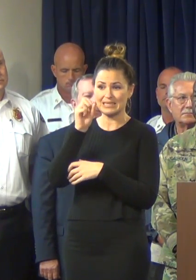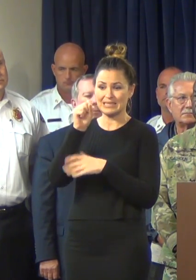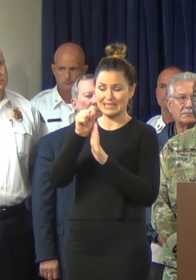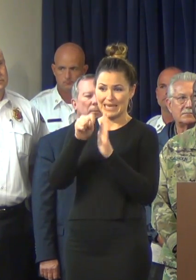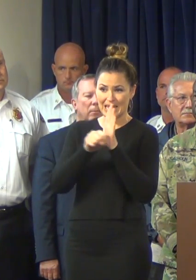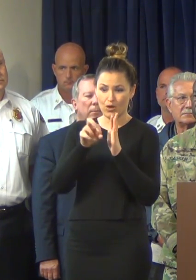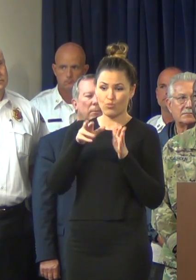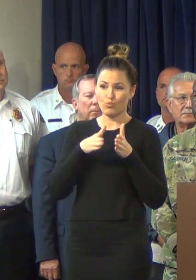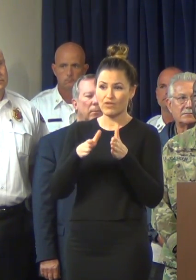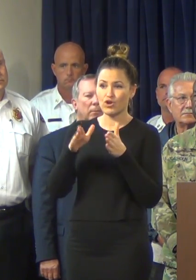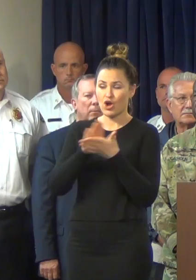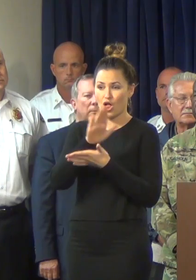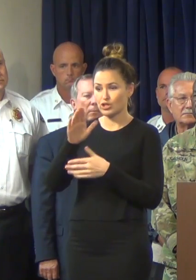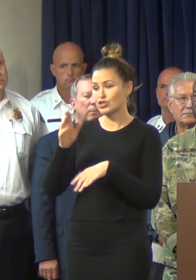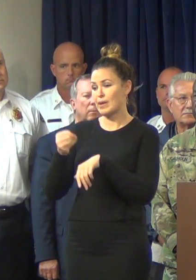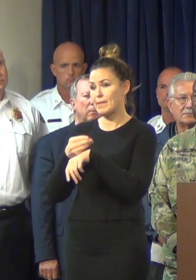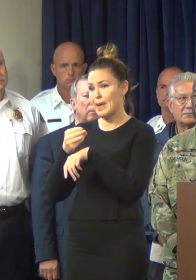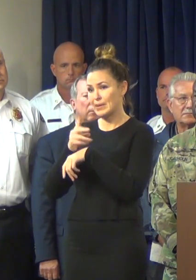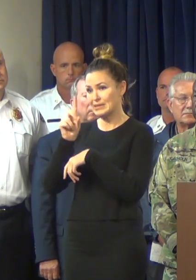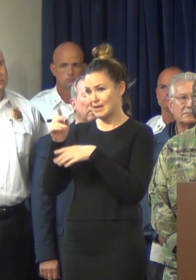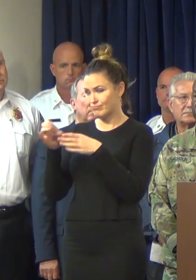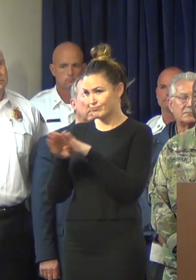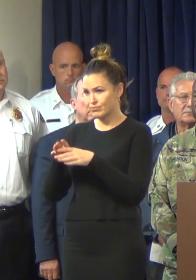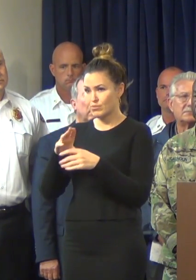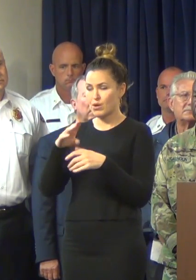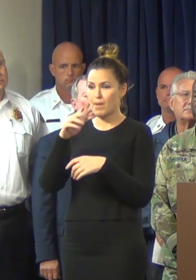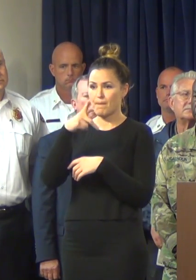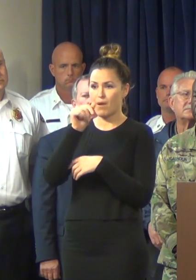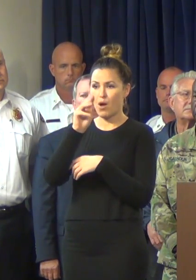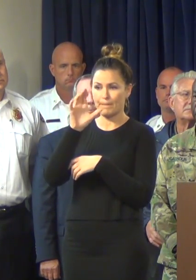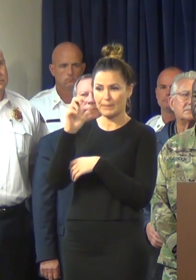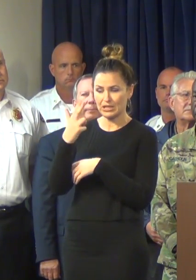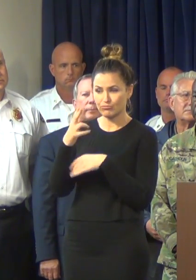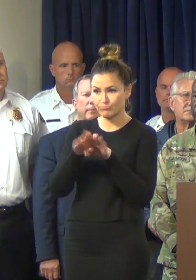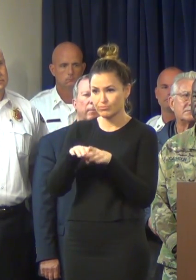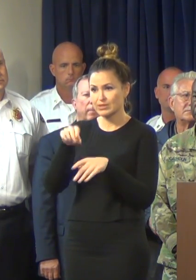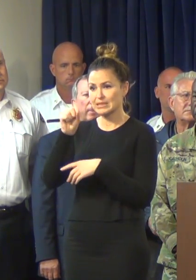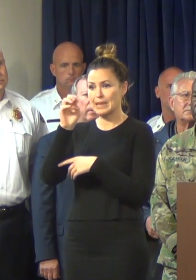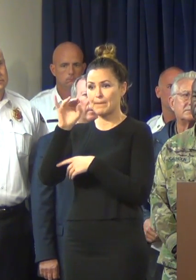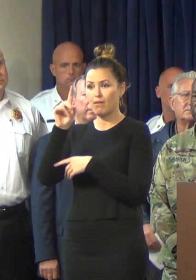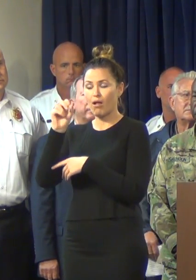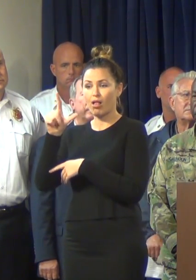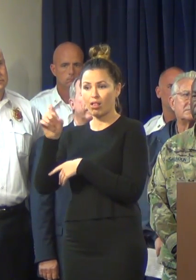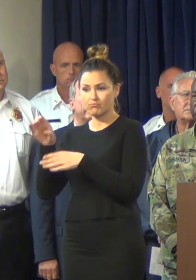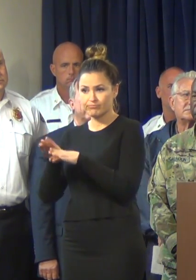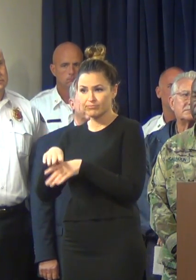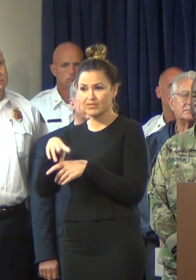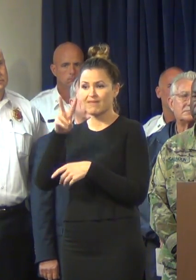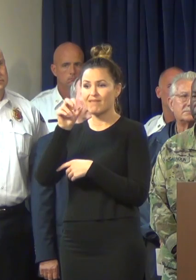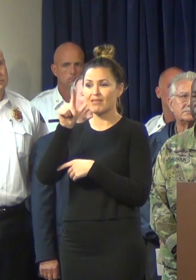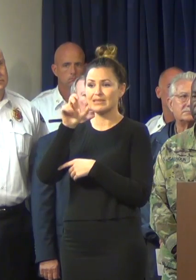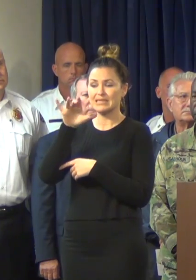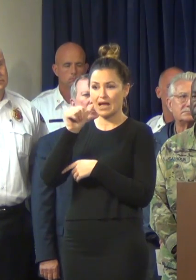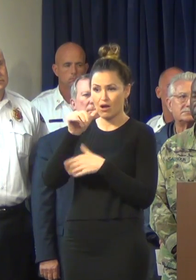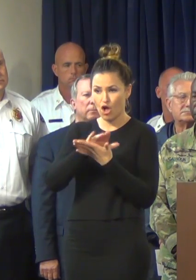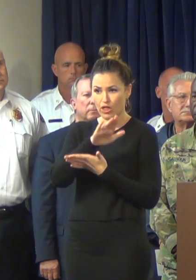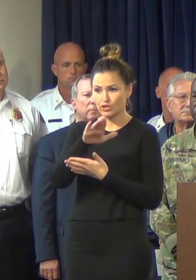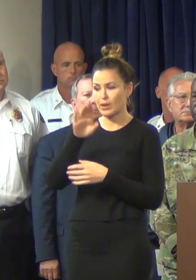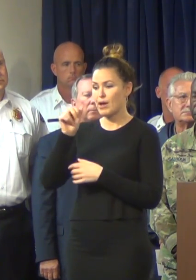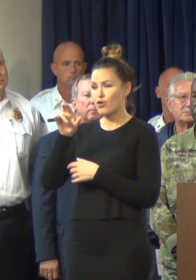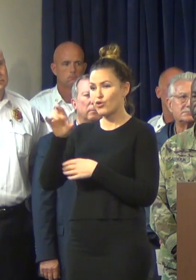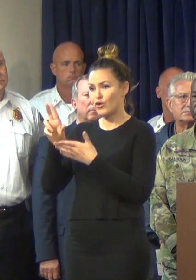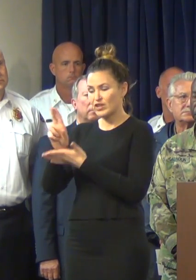College, Miami-Dade College, Palm Beach State College, Seminole State College, Valencia State College, Barry